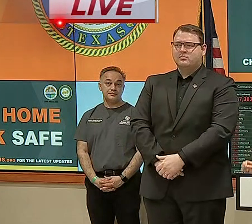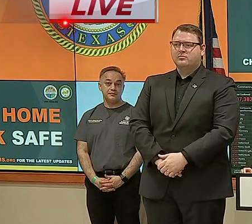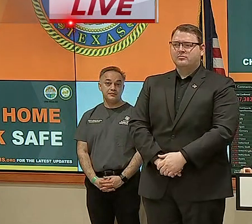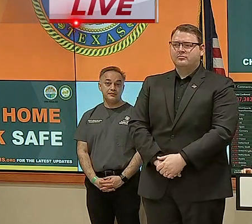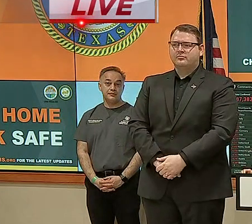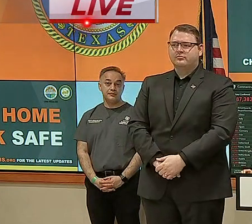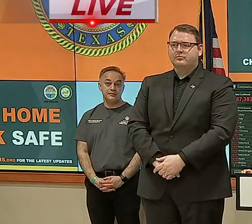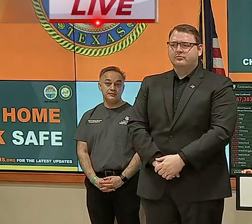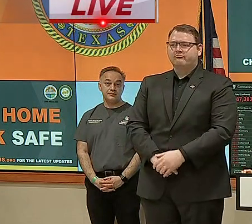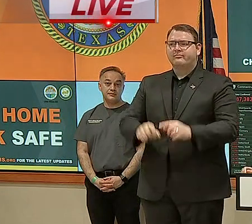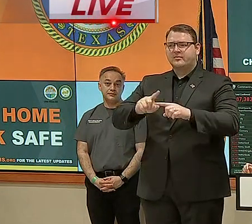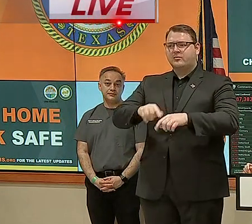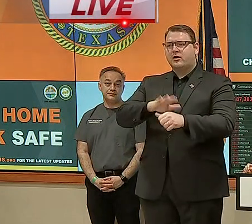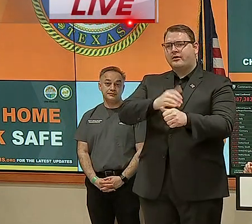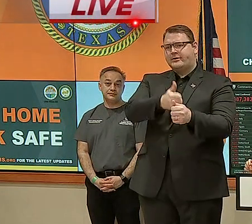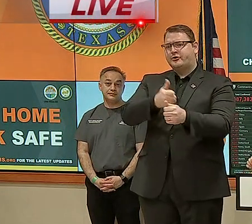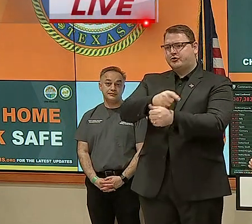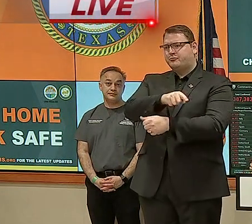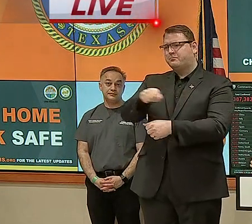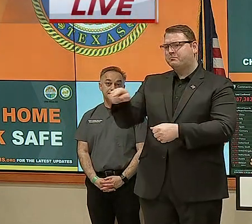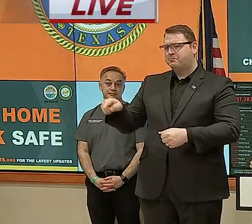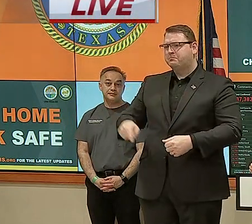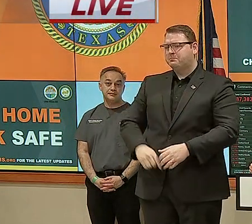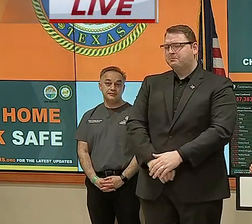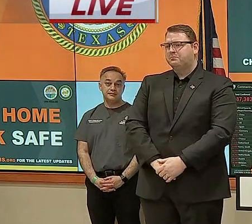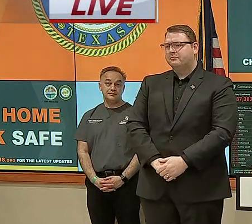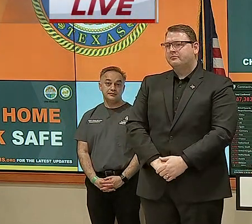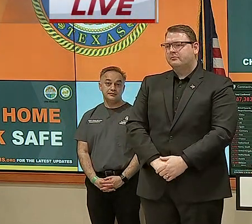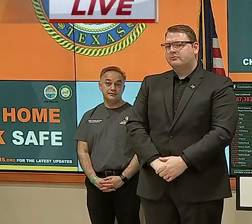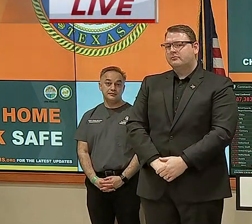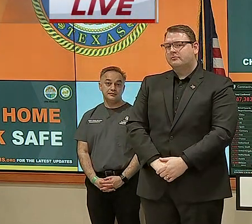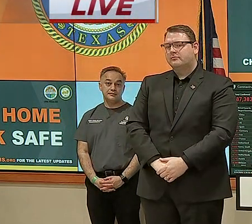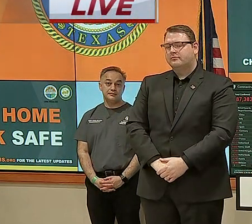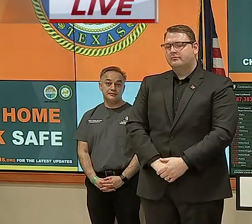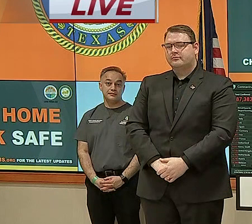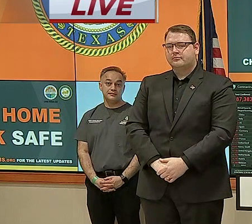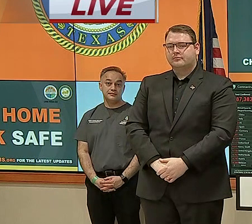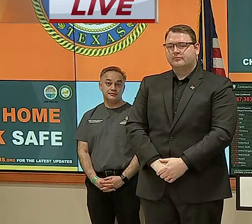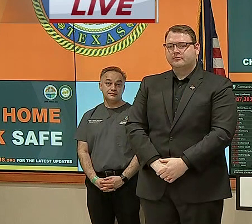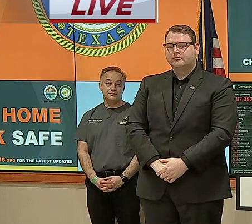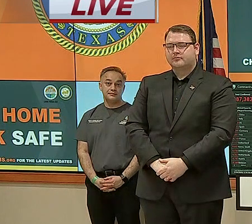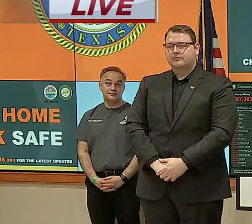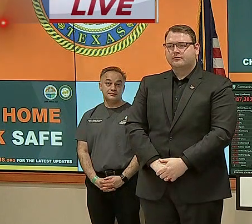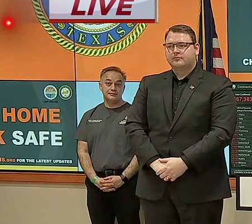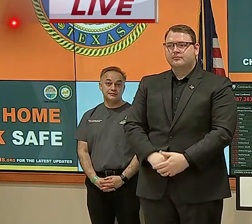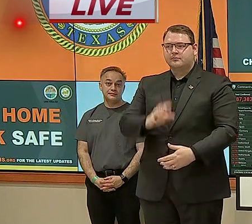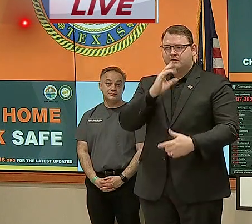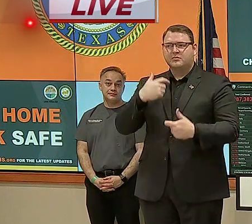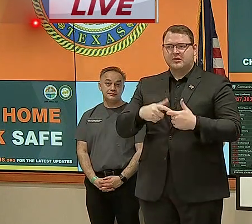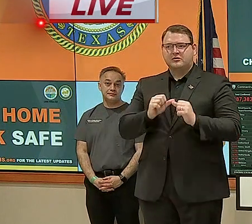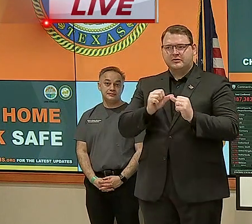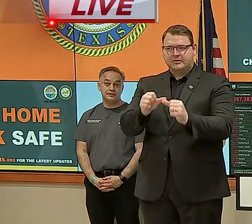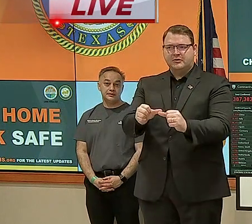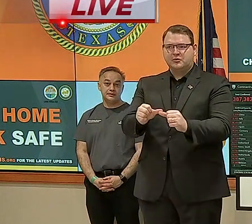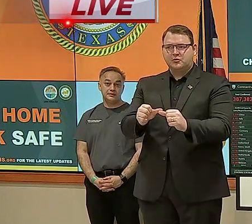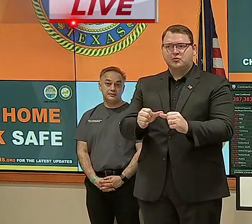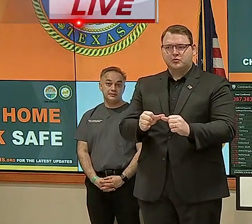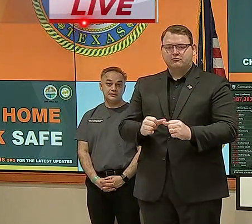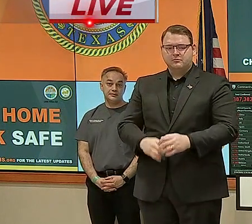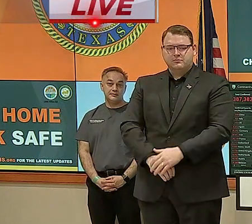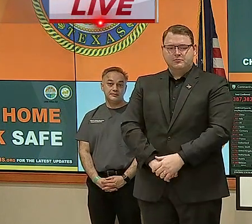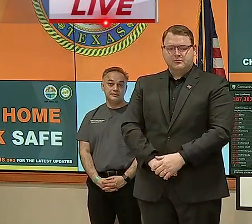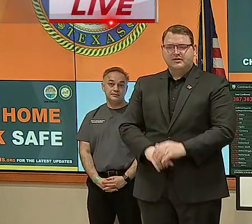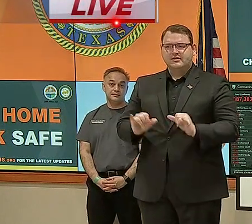stores will remain open. The City of Houston mayor saying that the food supply chain remains solid. So you